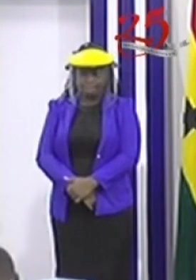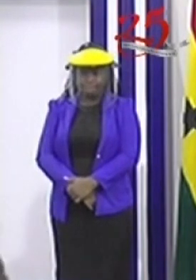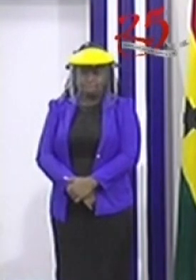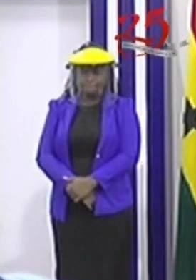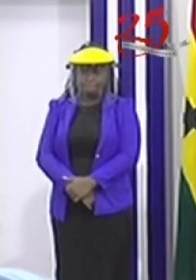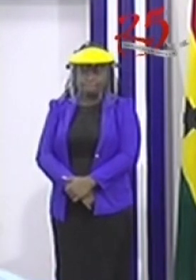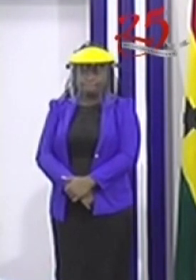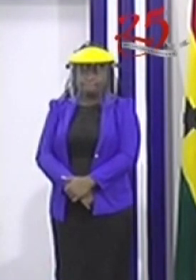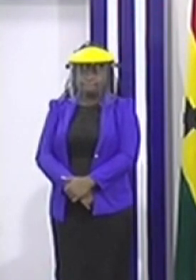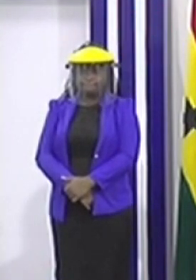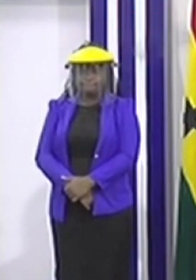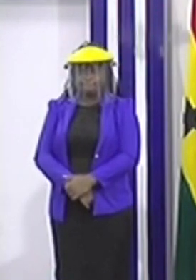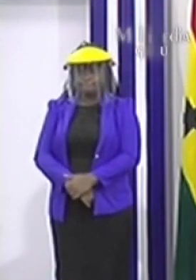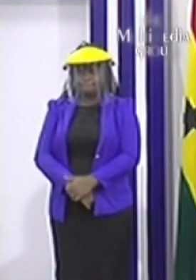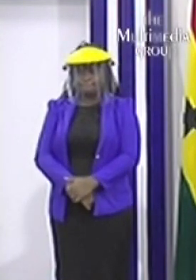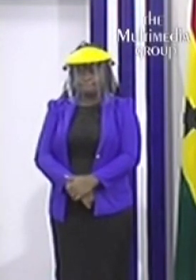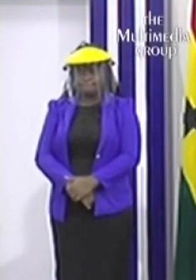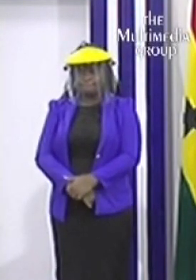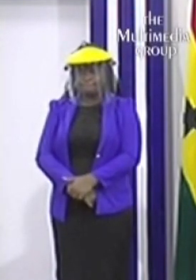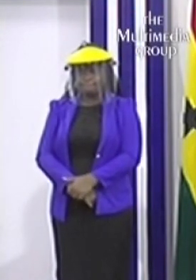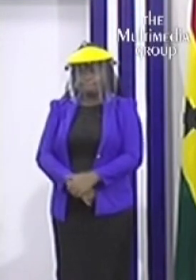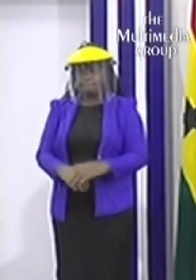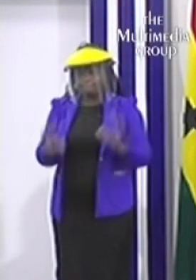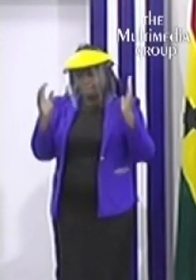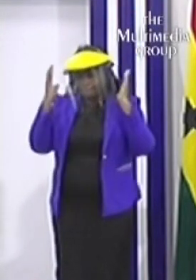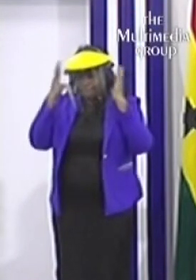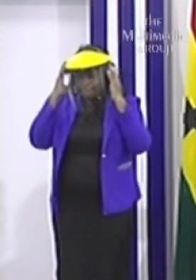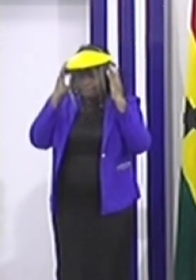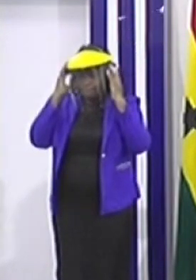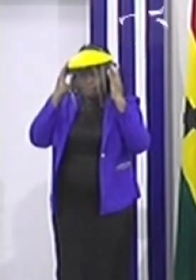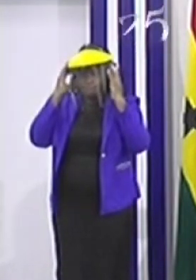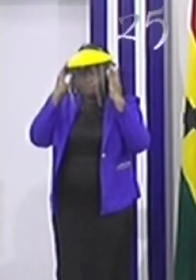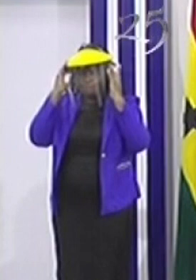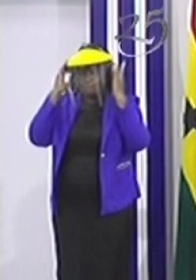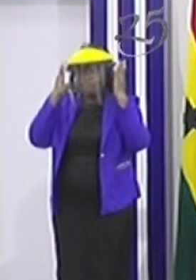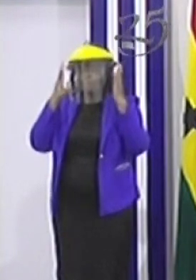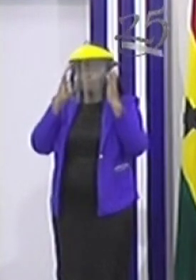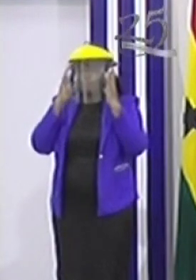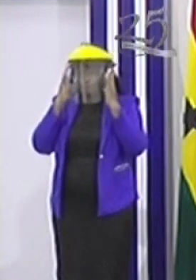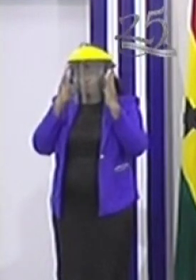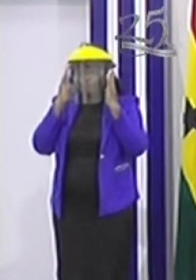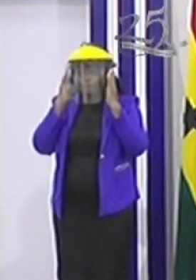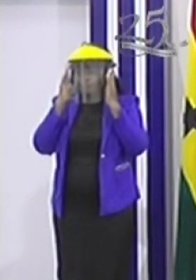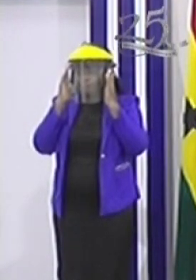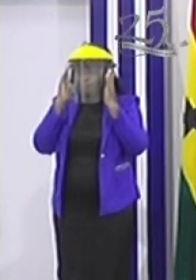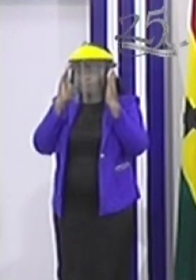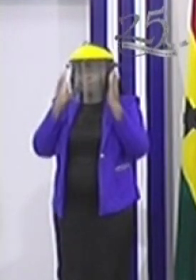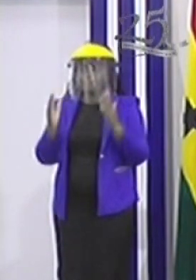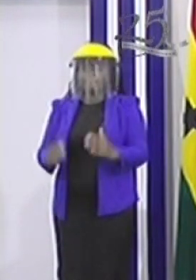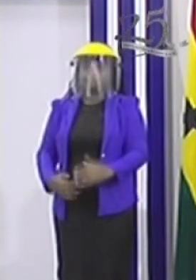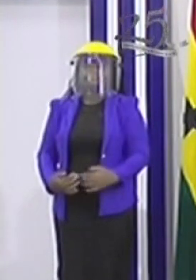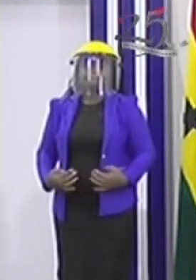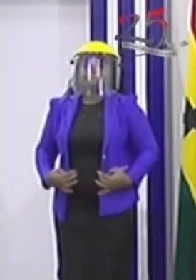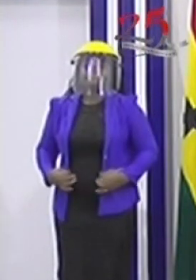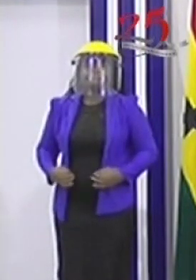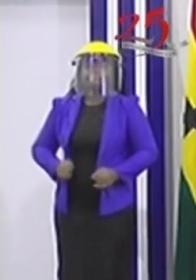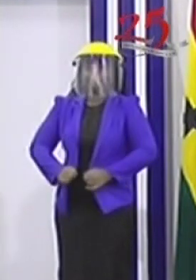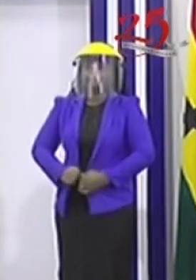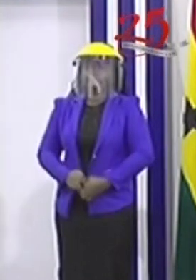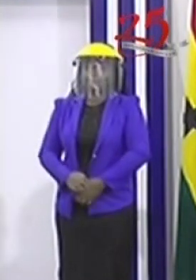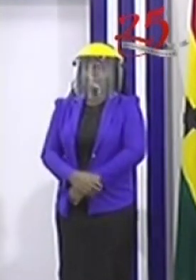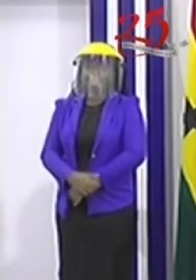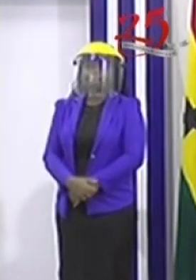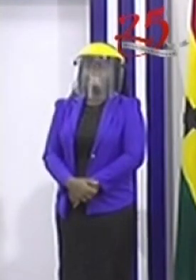devout Christians and the churches are closed. They cannot bury their relatives from the mortuary to